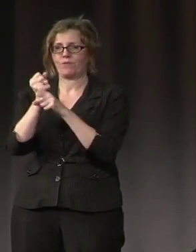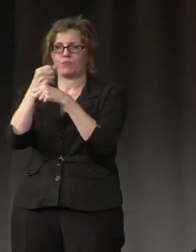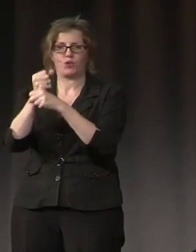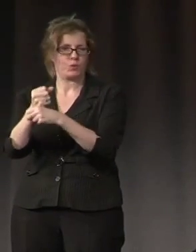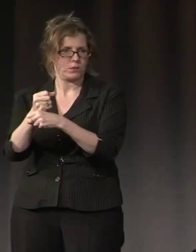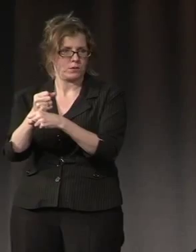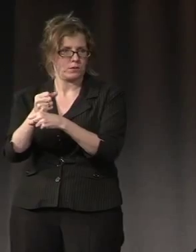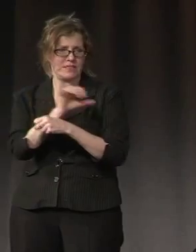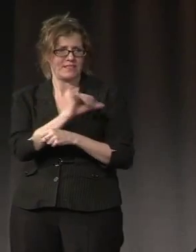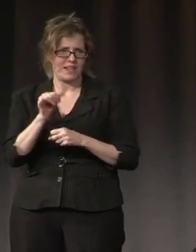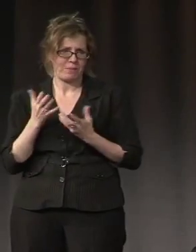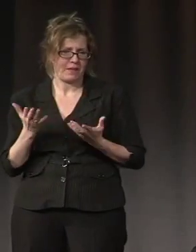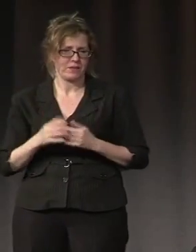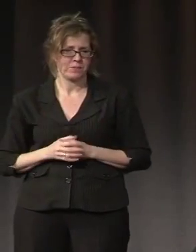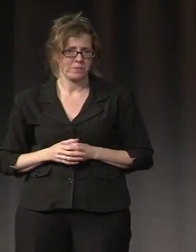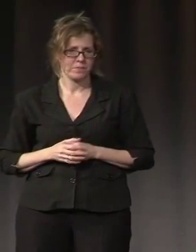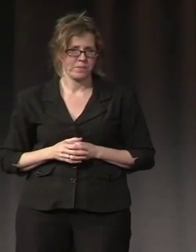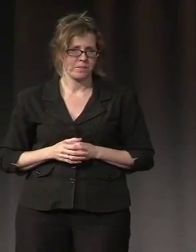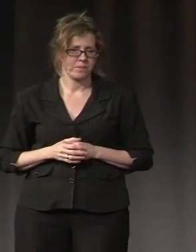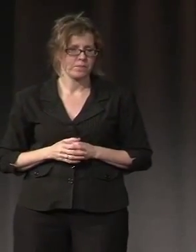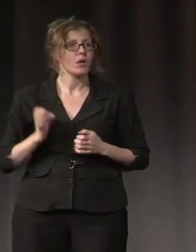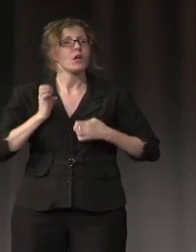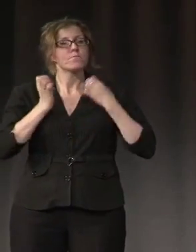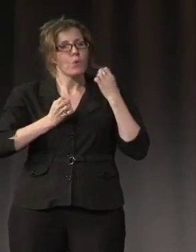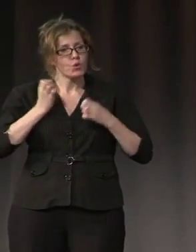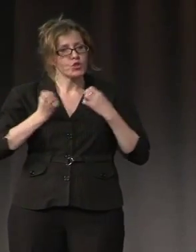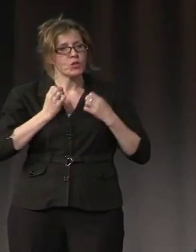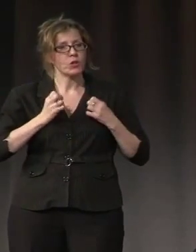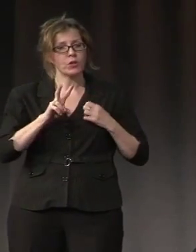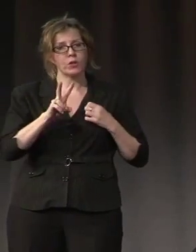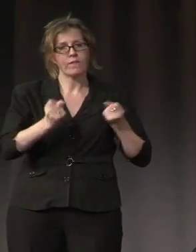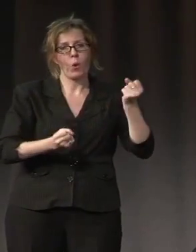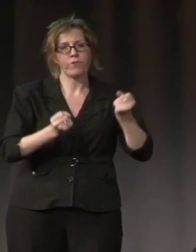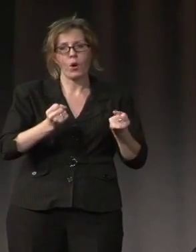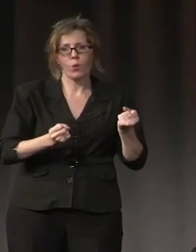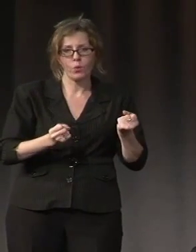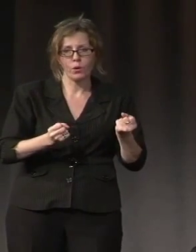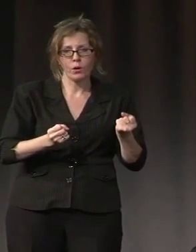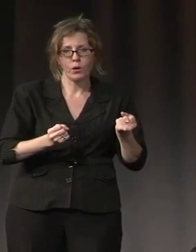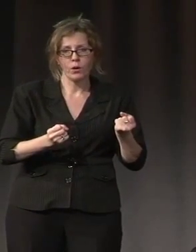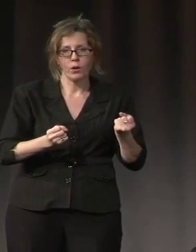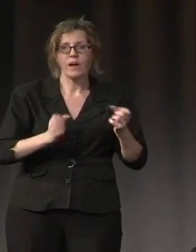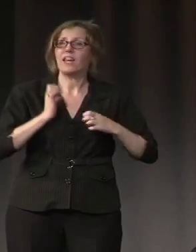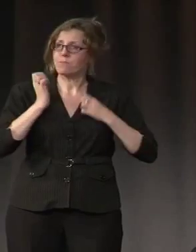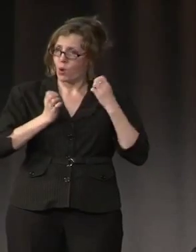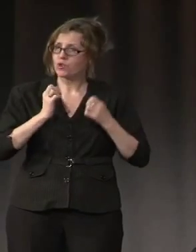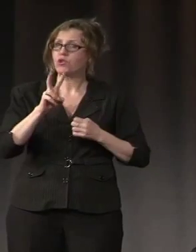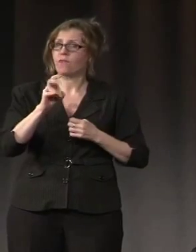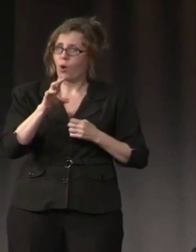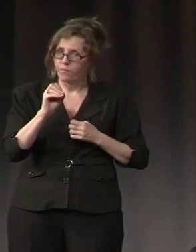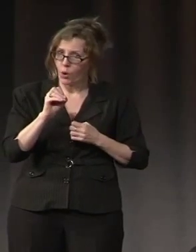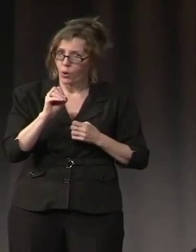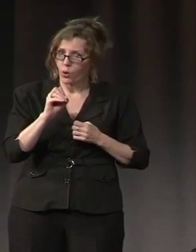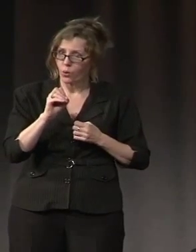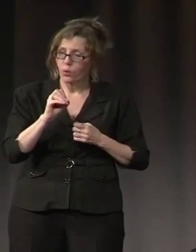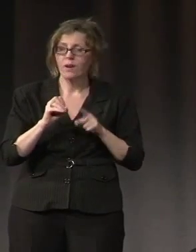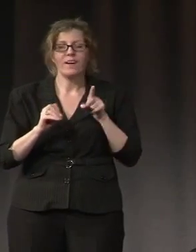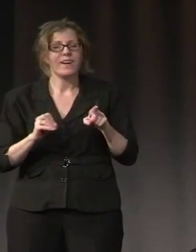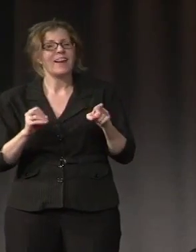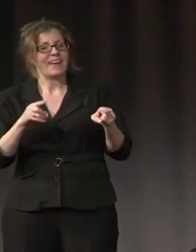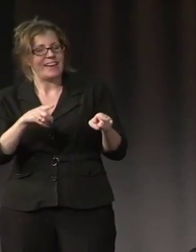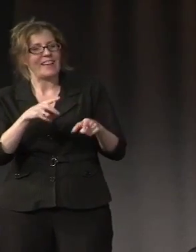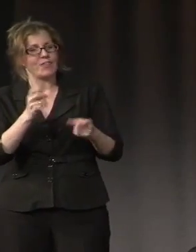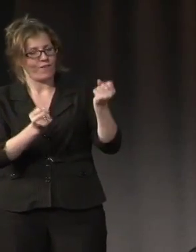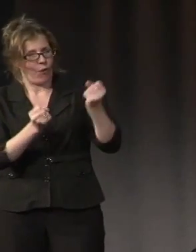my argument. Okay. An emotional Volvo. Good. Is a Volvo equipped with the instrument